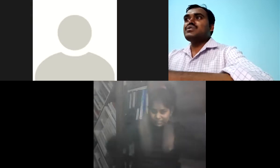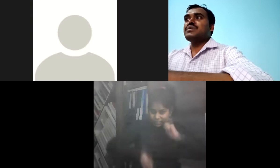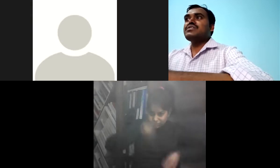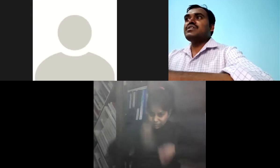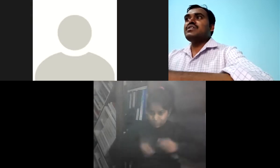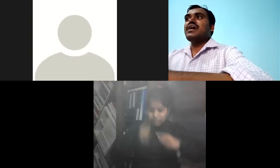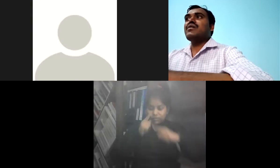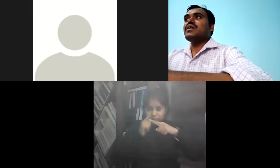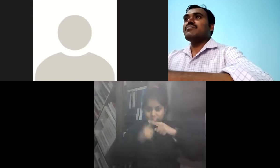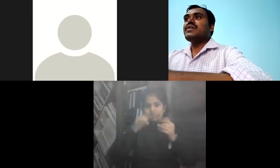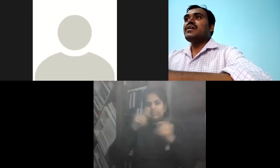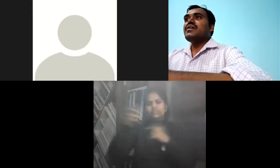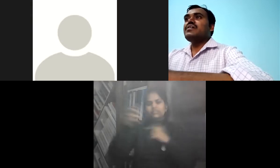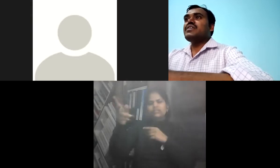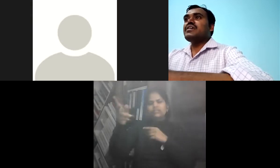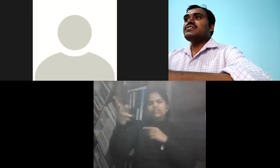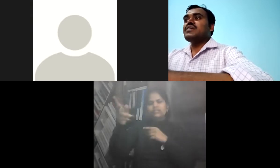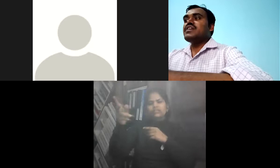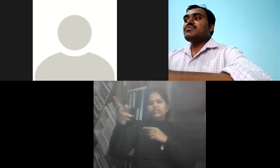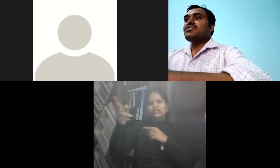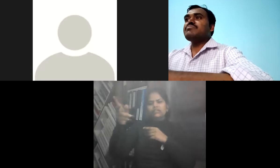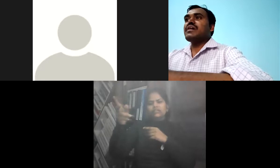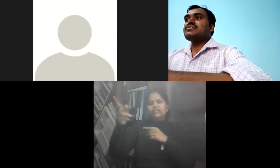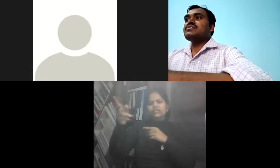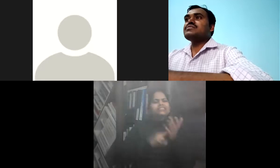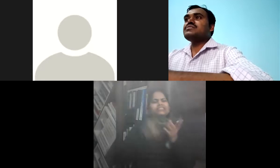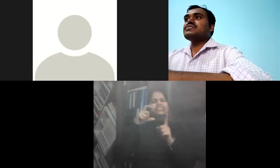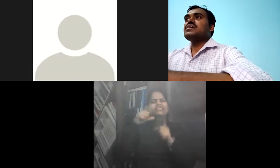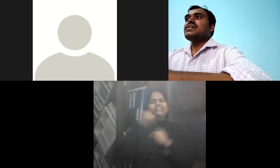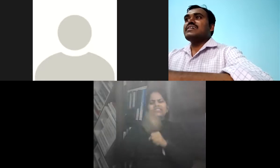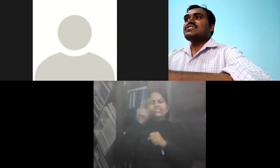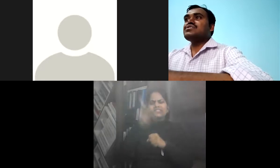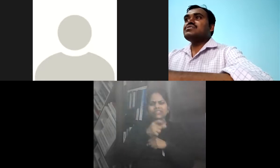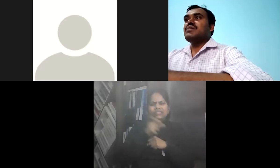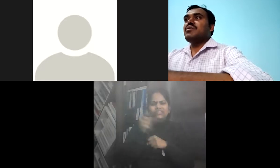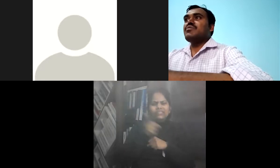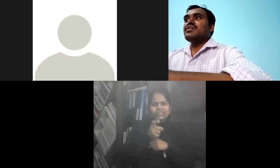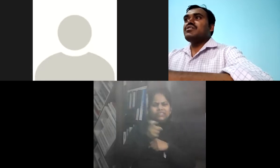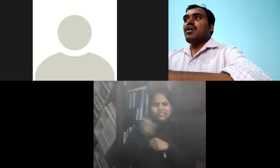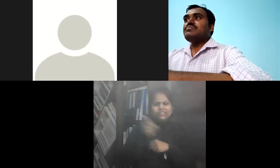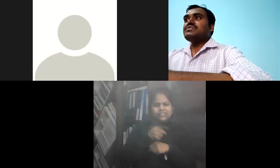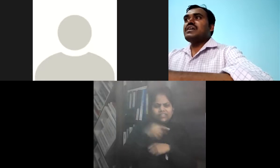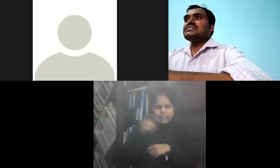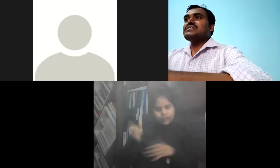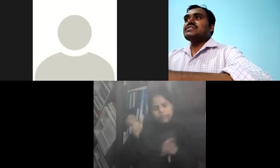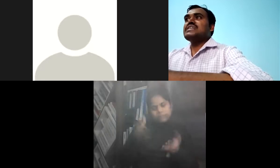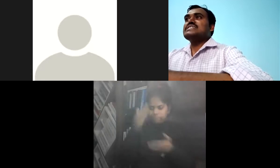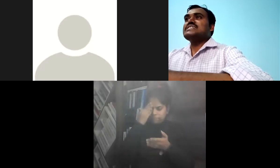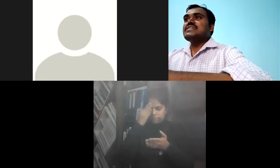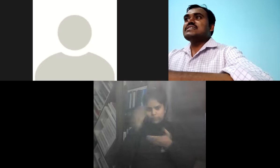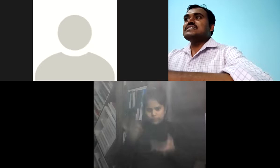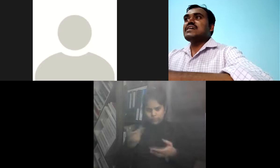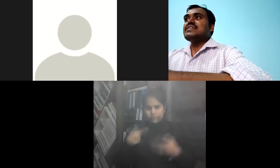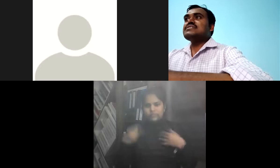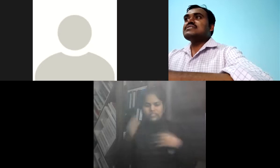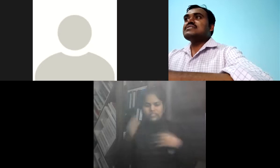the situation around him. He is against hegemonic practices, aggressions, able-bodied norms, and